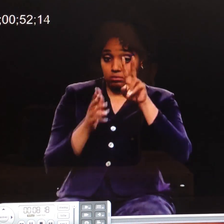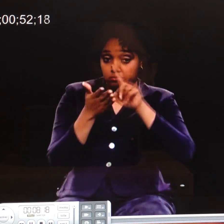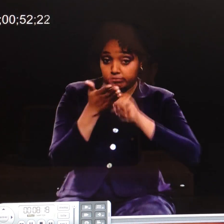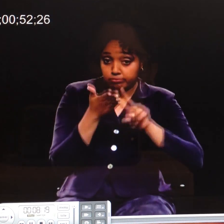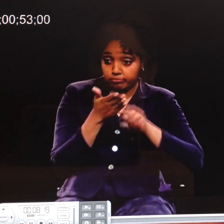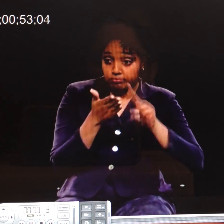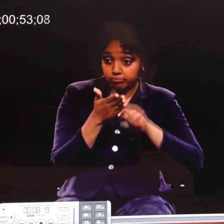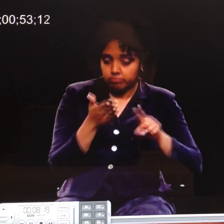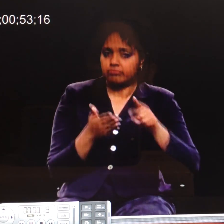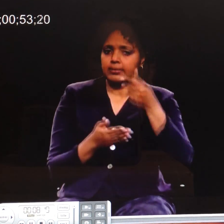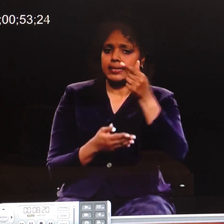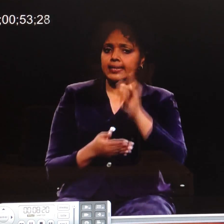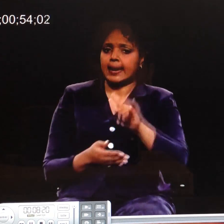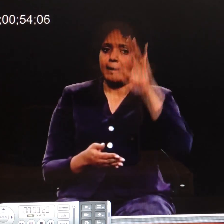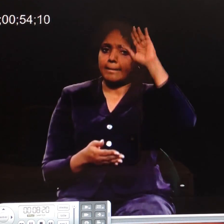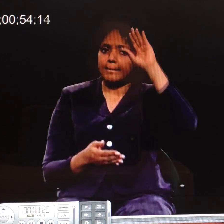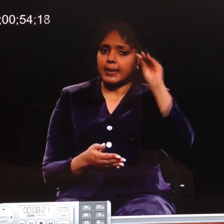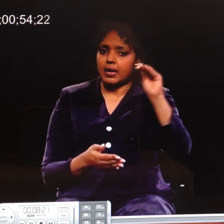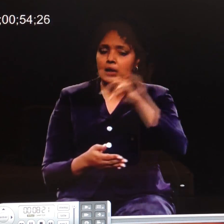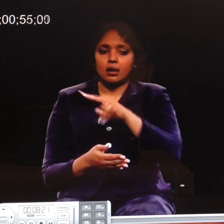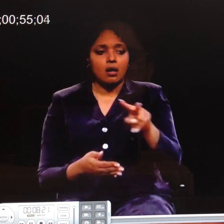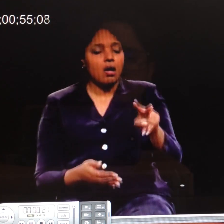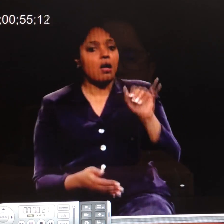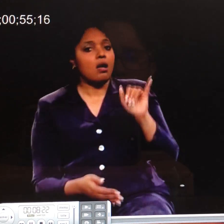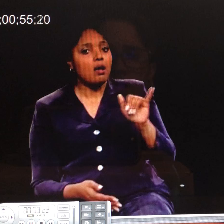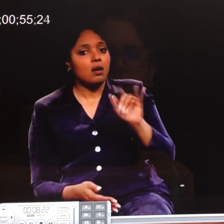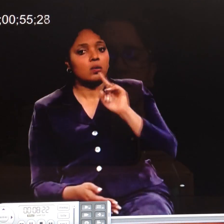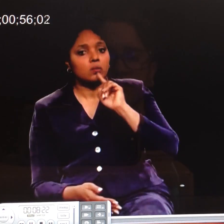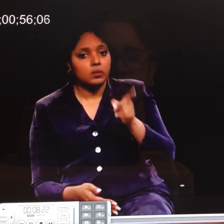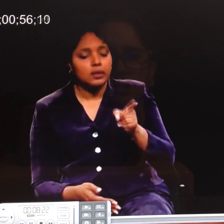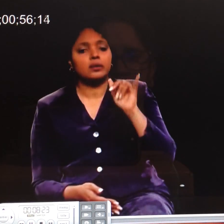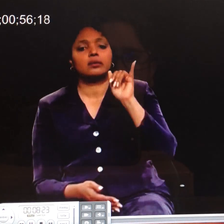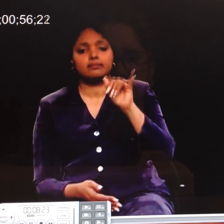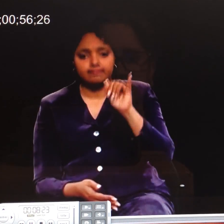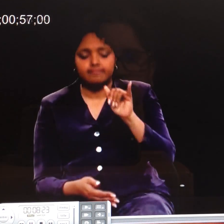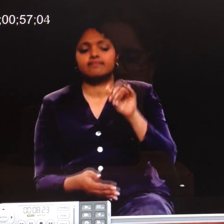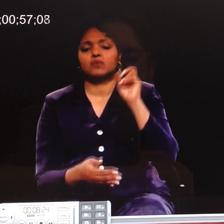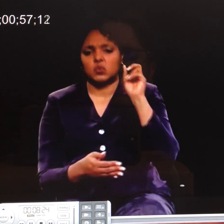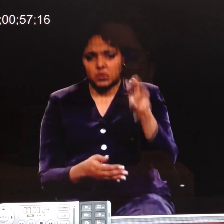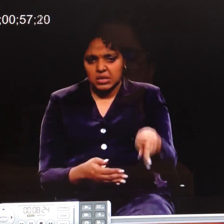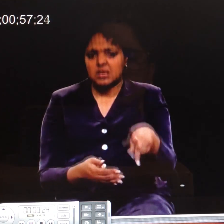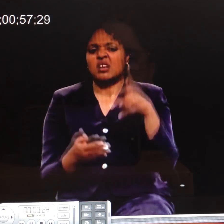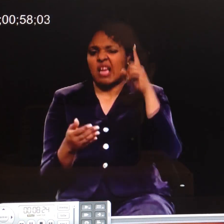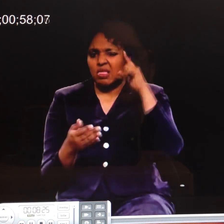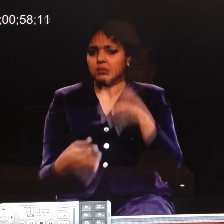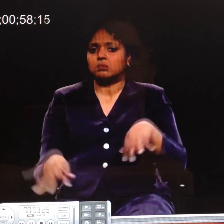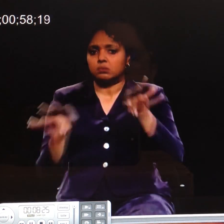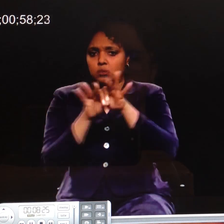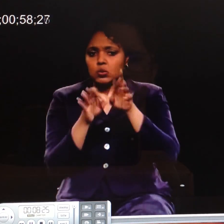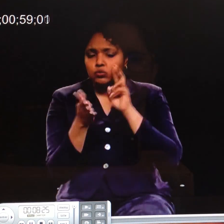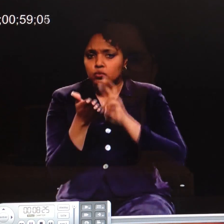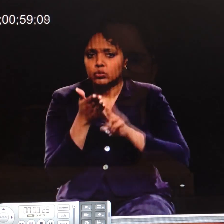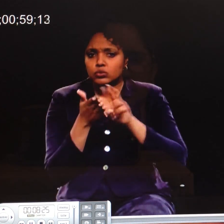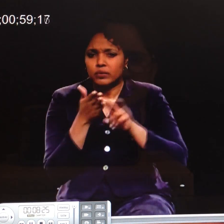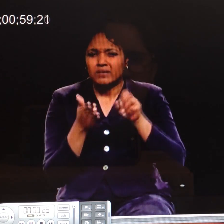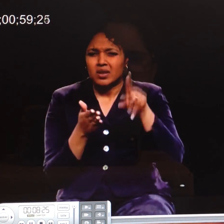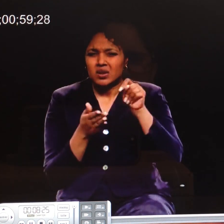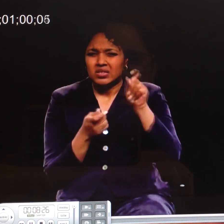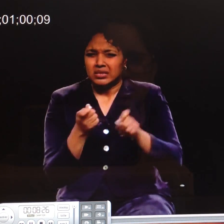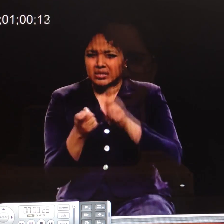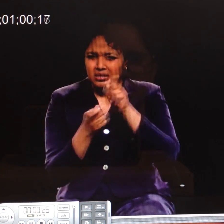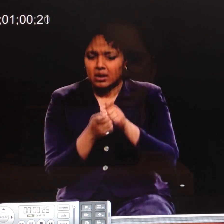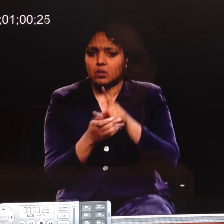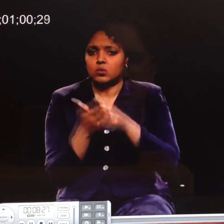write down all this information and investigate on the patients. So they said, oh, the